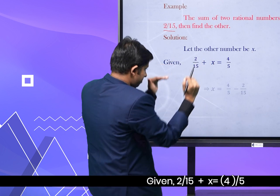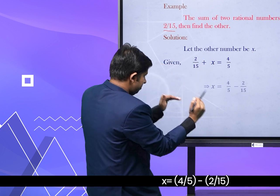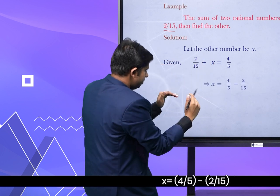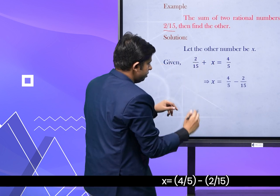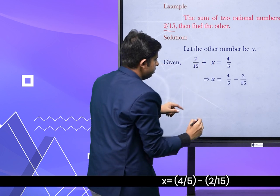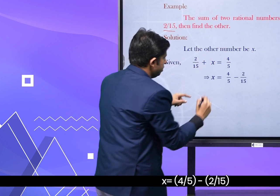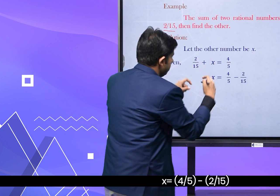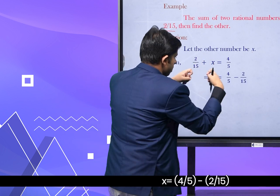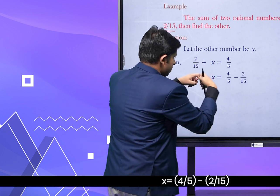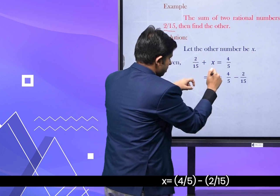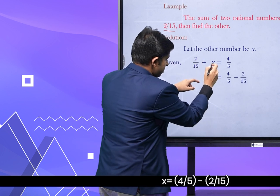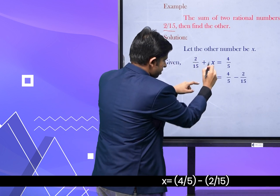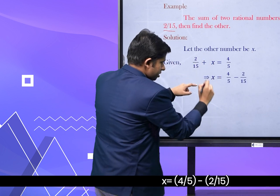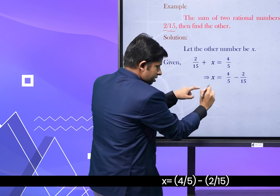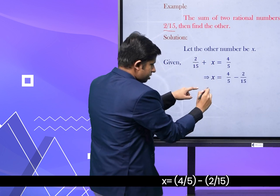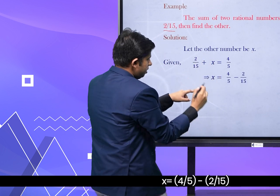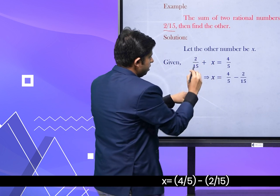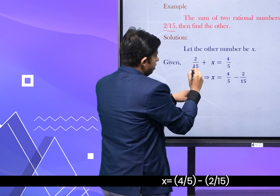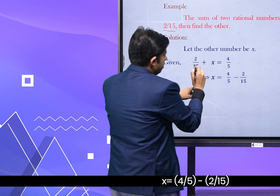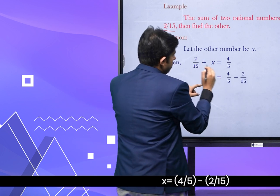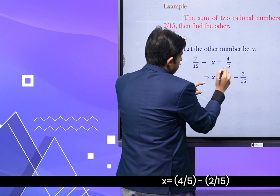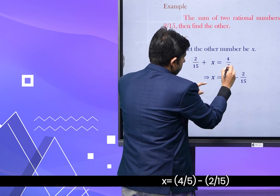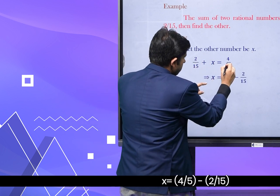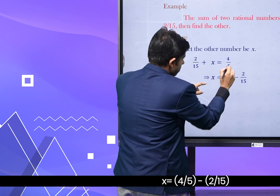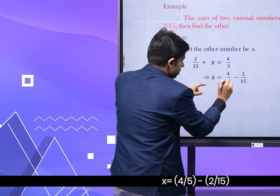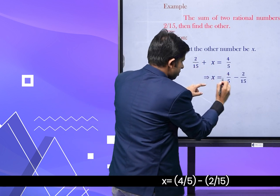X is equal to transporting 2 by 15 to the right hand side.